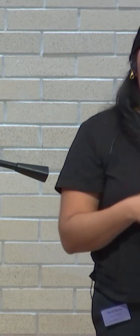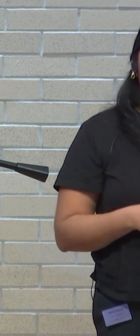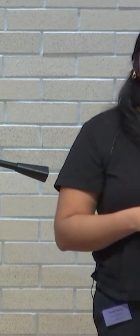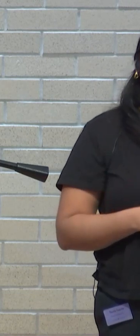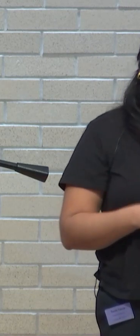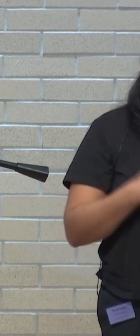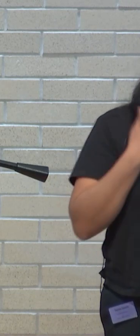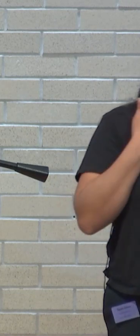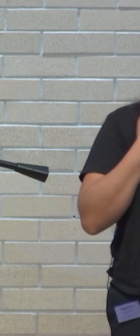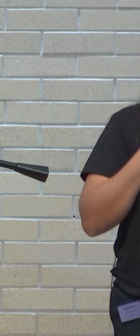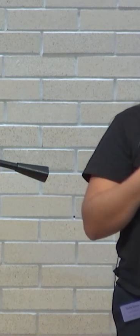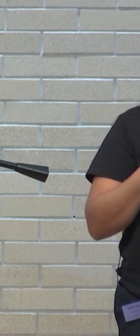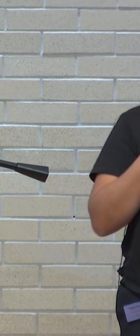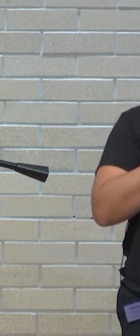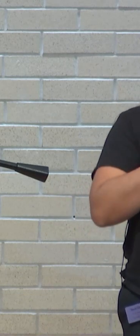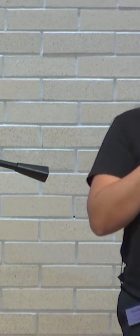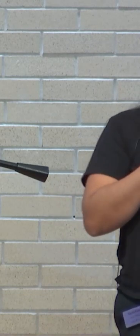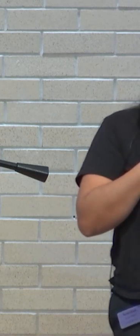Sorry.